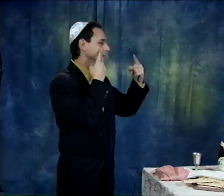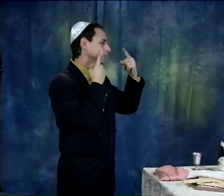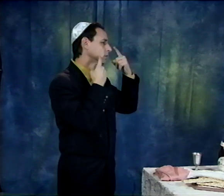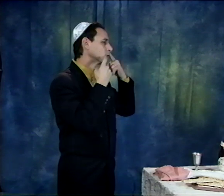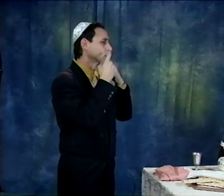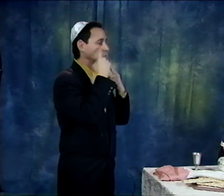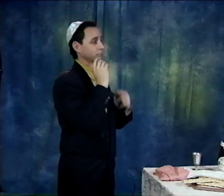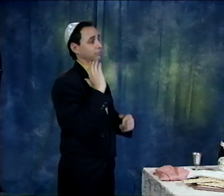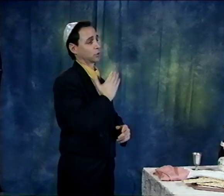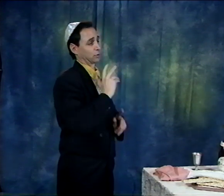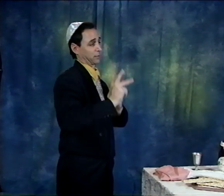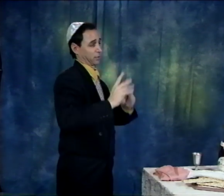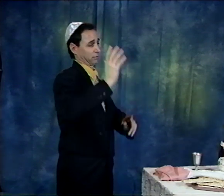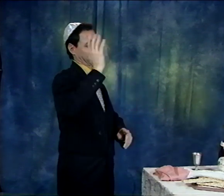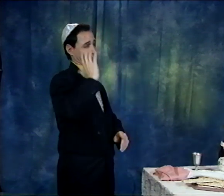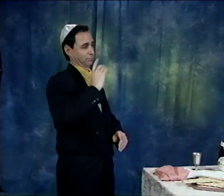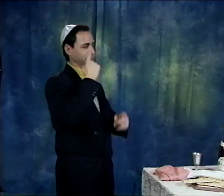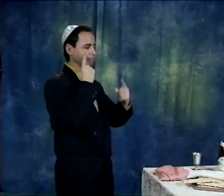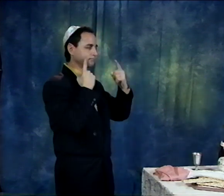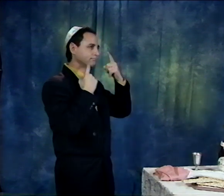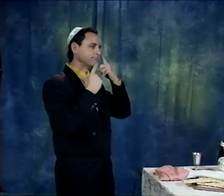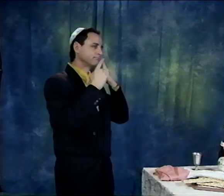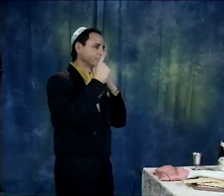the tears of our ancestors.